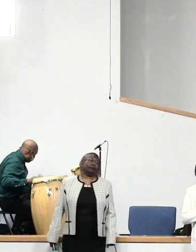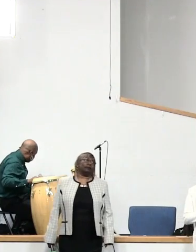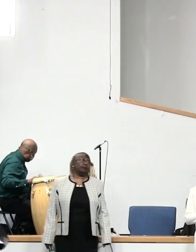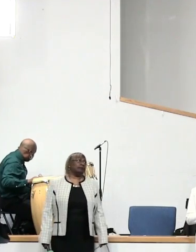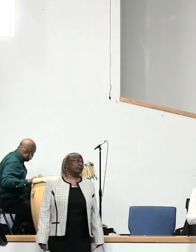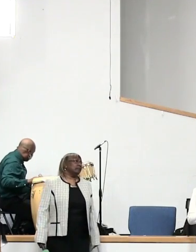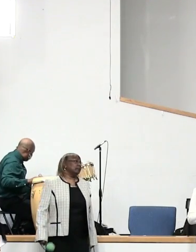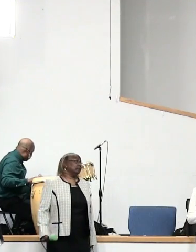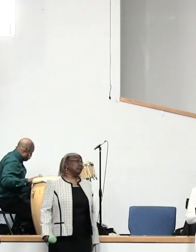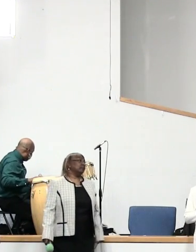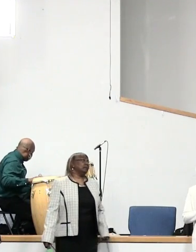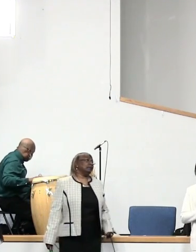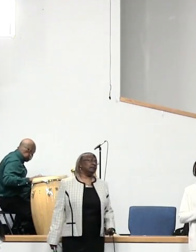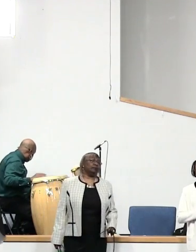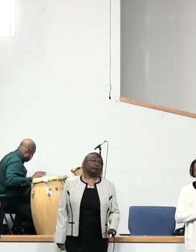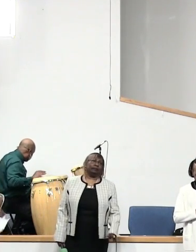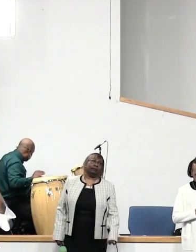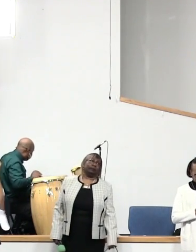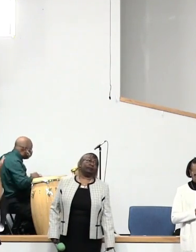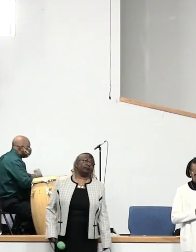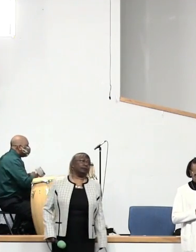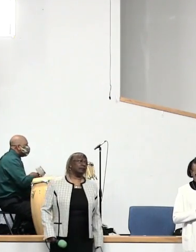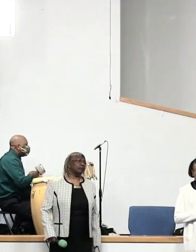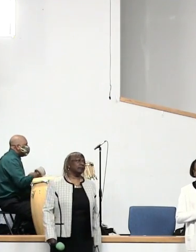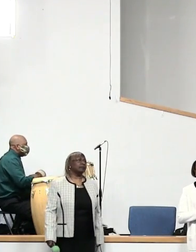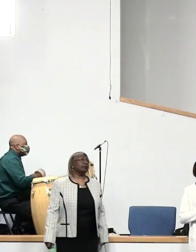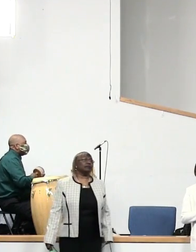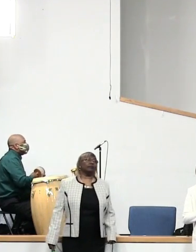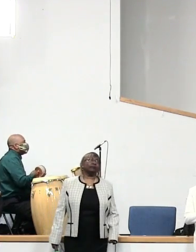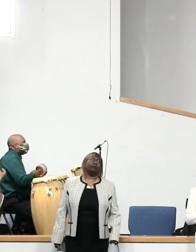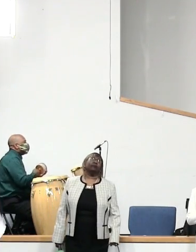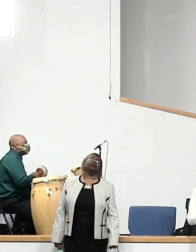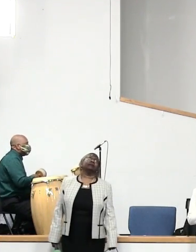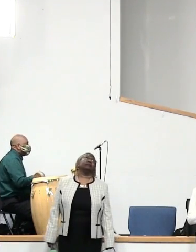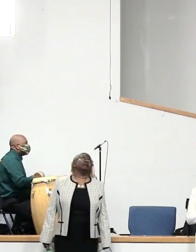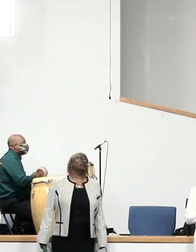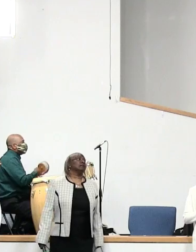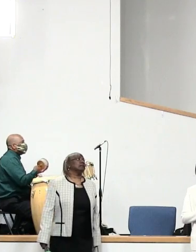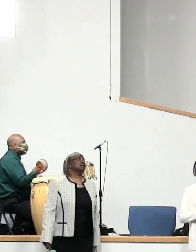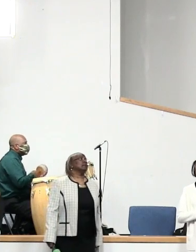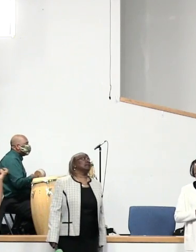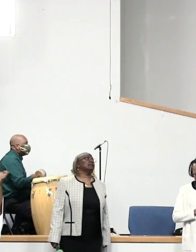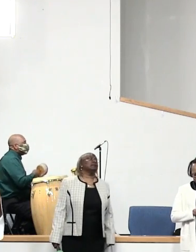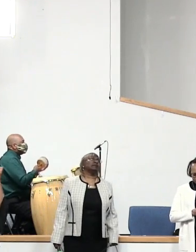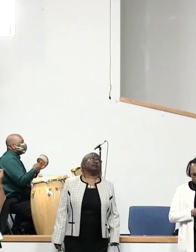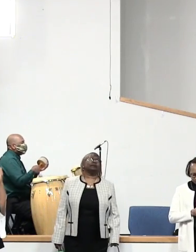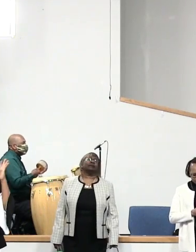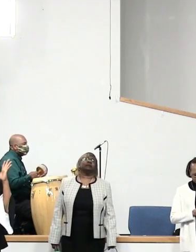Hallelujah. Hallelujah, Jesus. Hallelujah. Hallelujah.